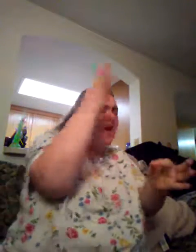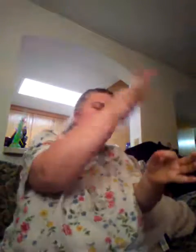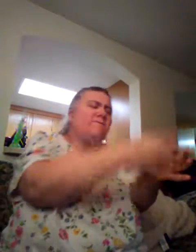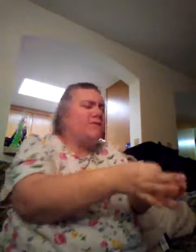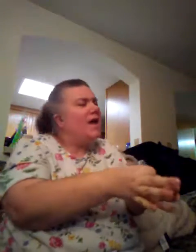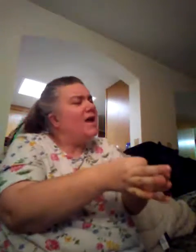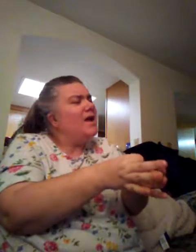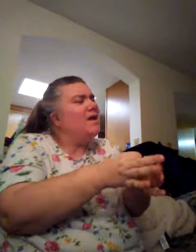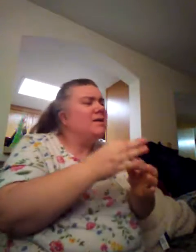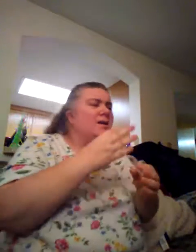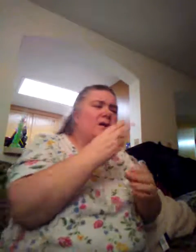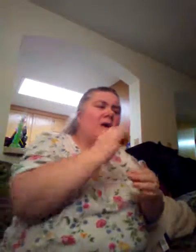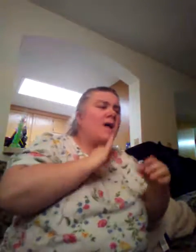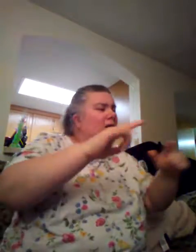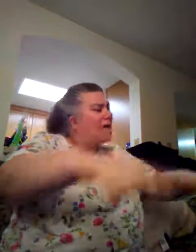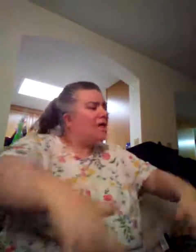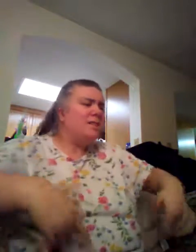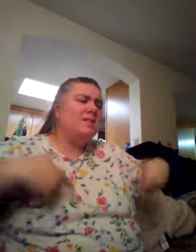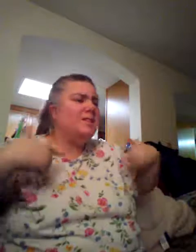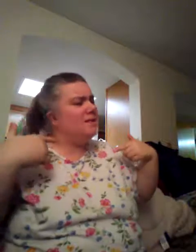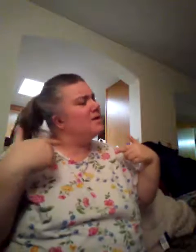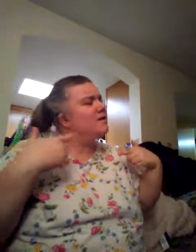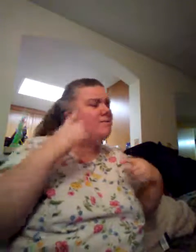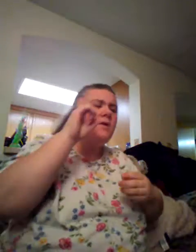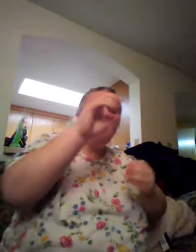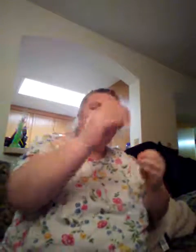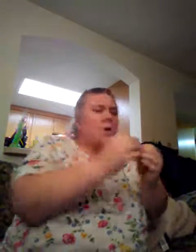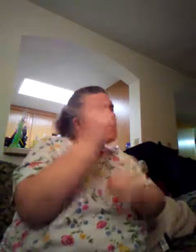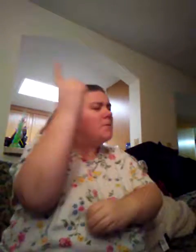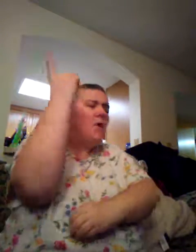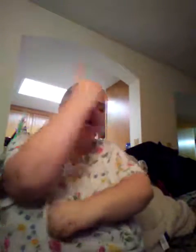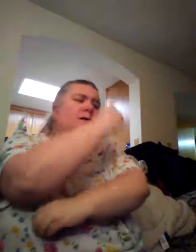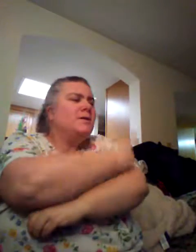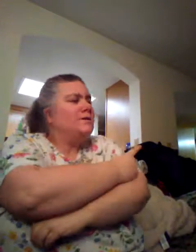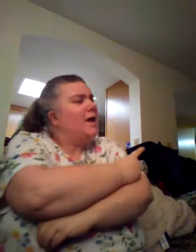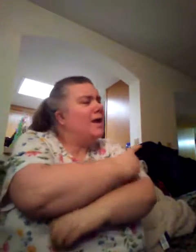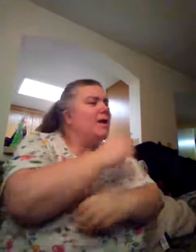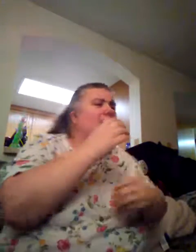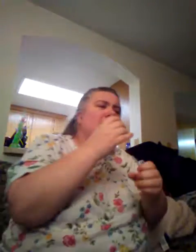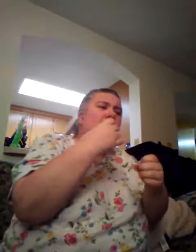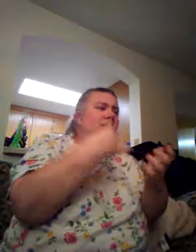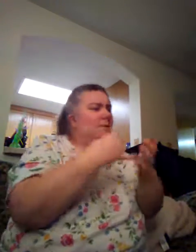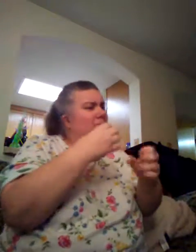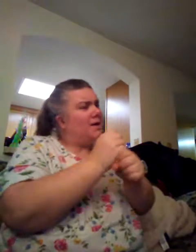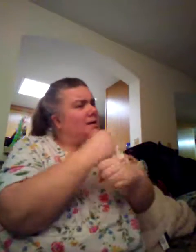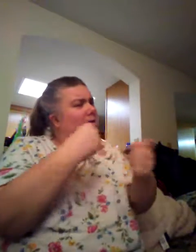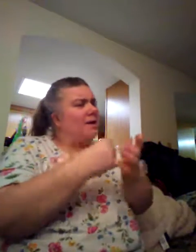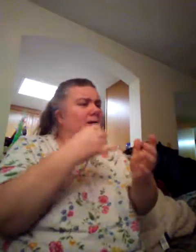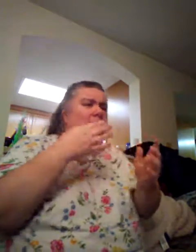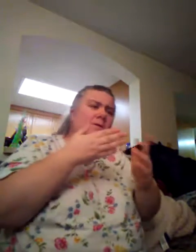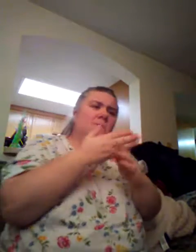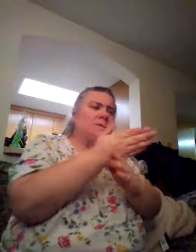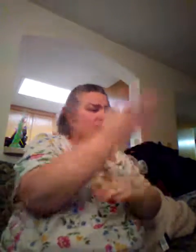my fate. And I live one more day. And I'll make it